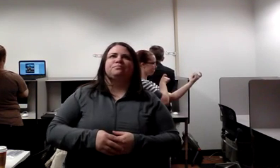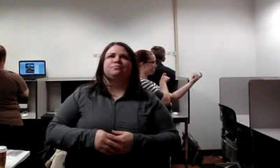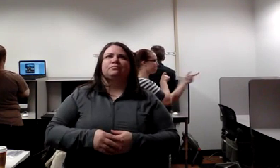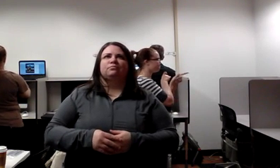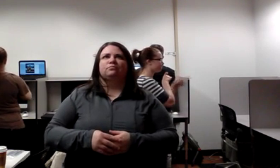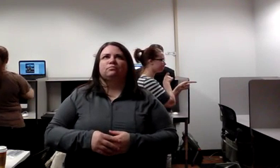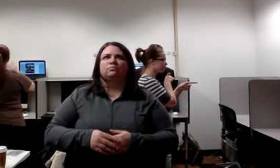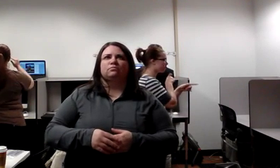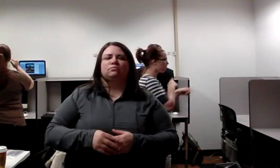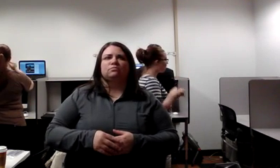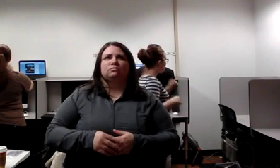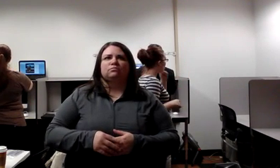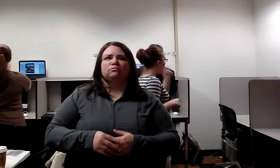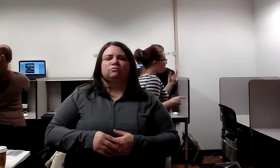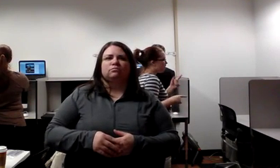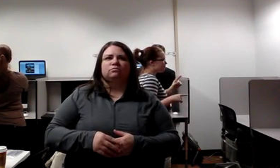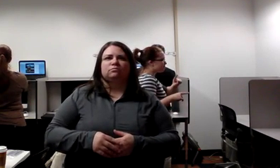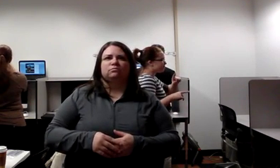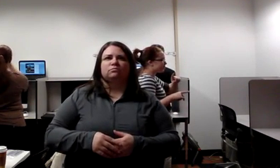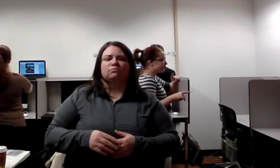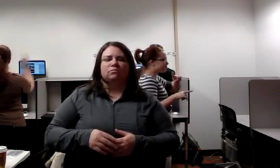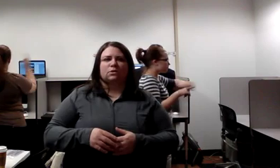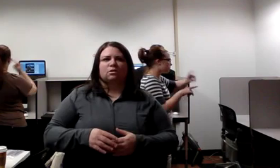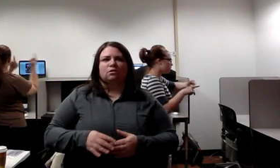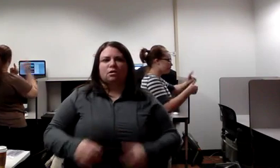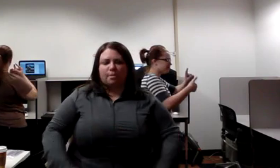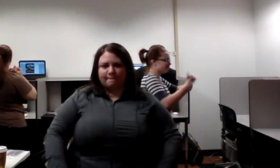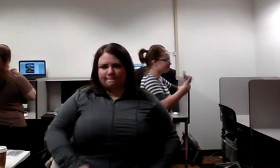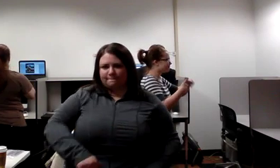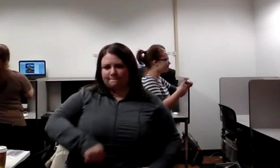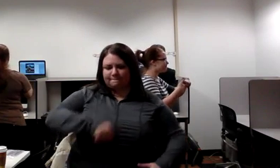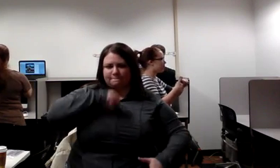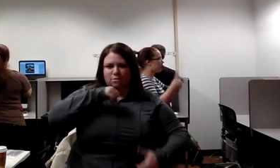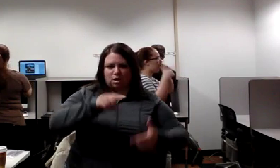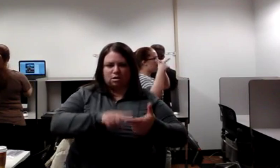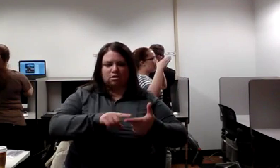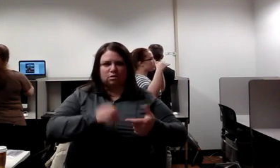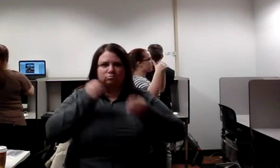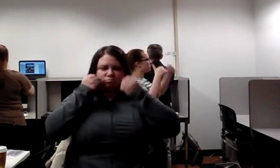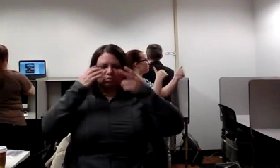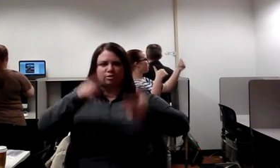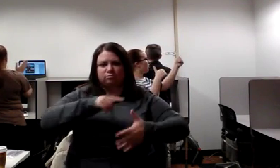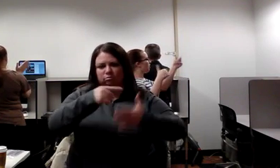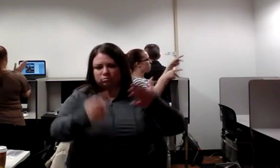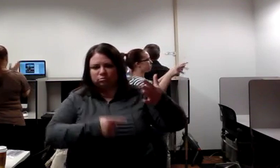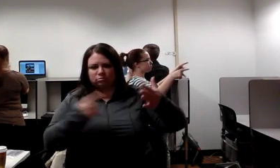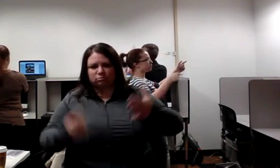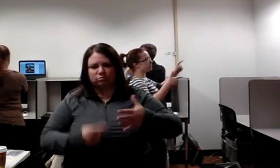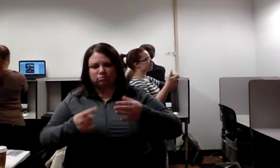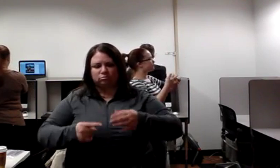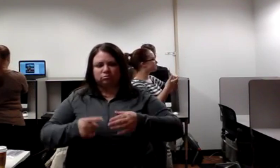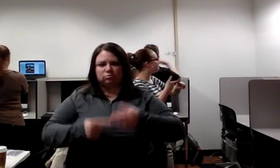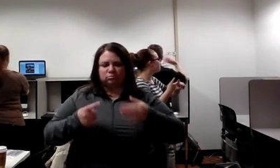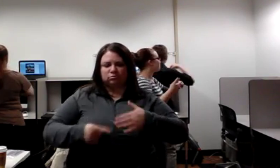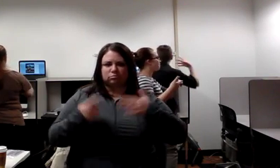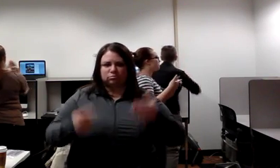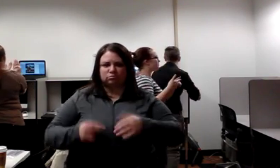pride, all fear of embarrassment or failure, these things just fall away in the face of death, leaving only what is truly